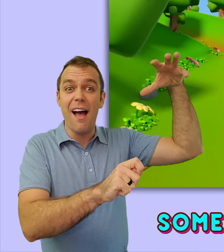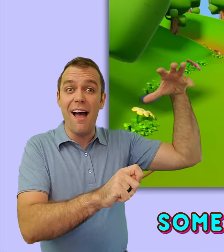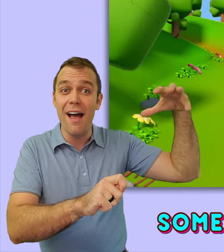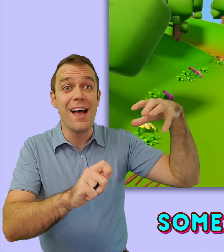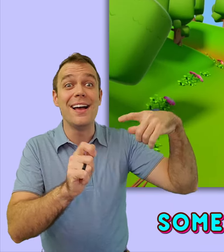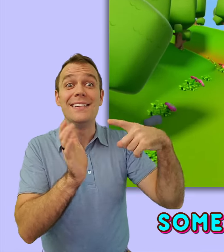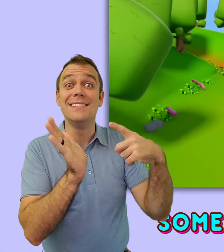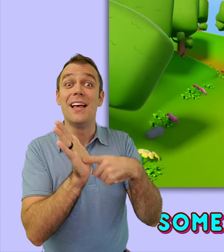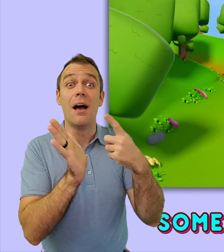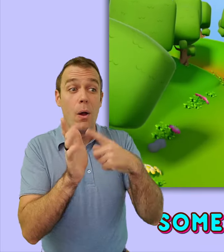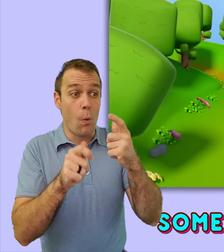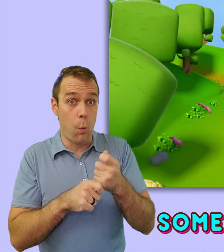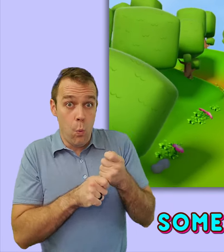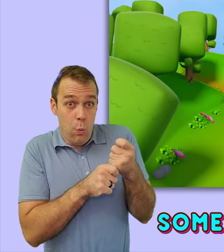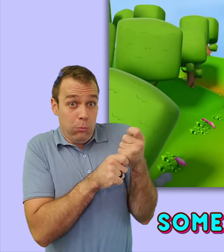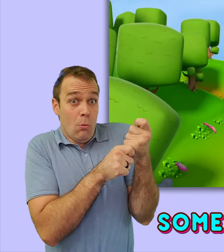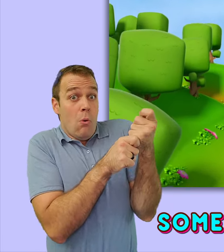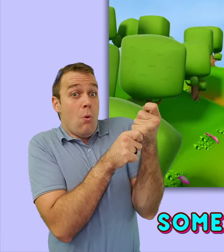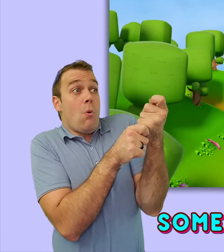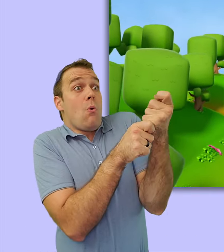Some balloons take us to fly,